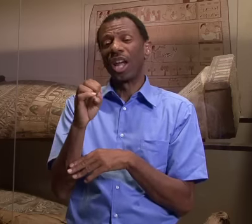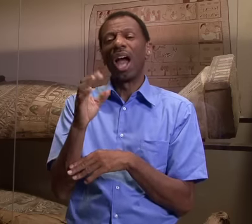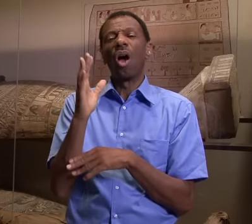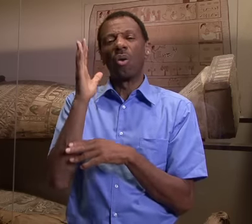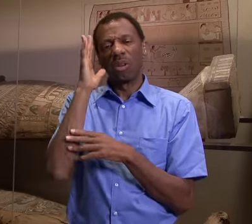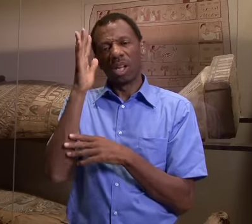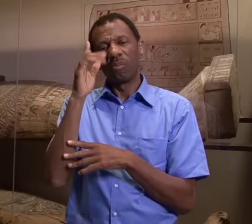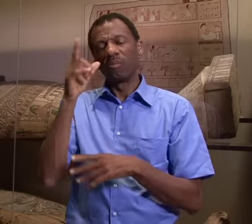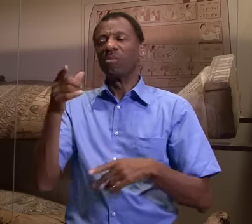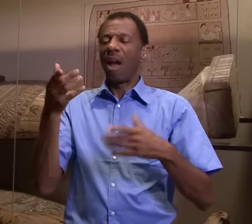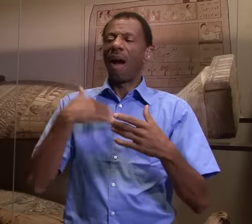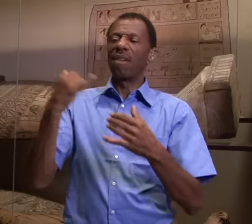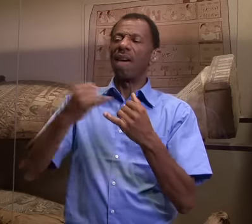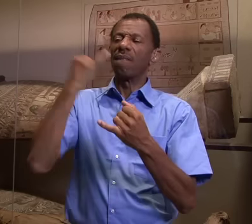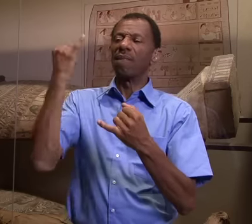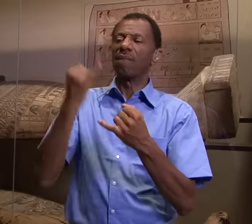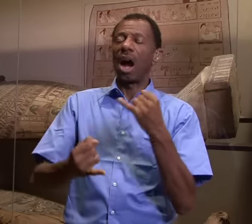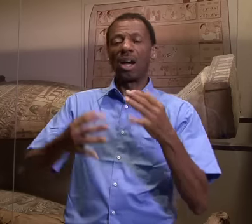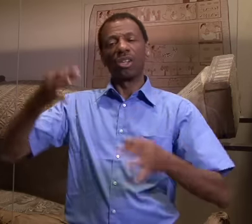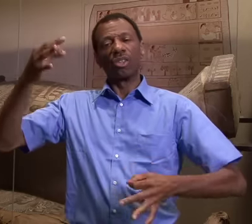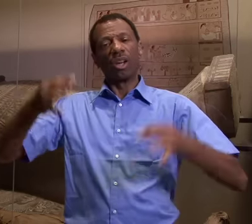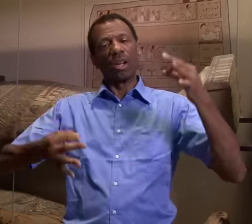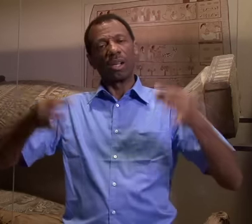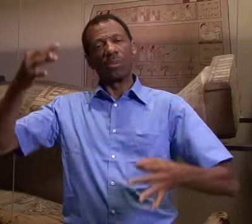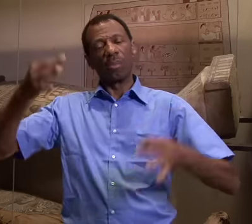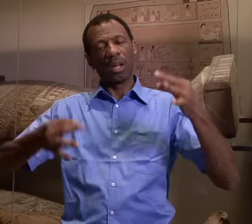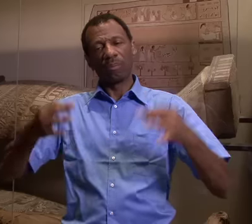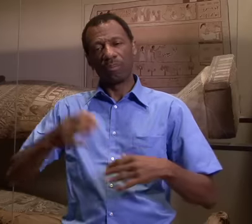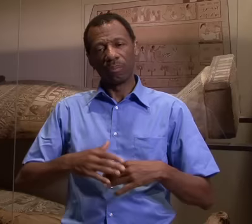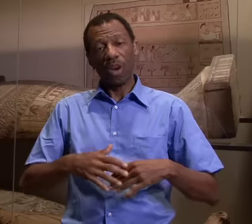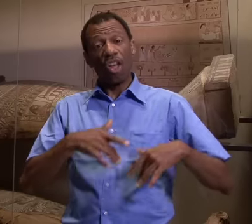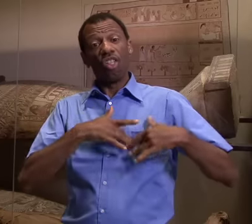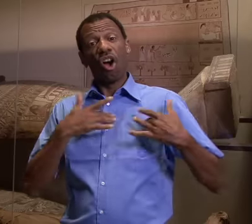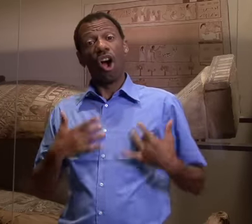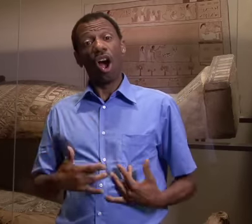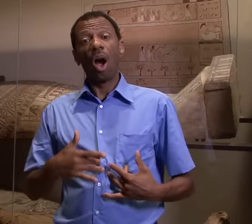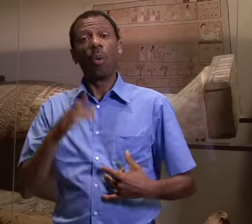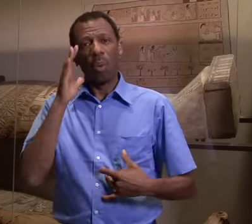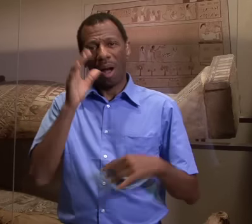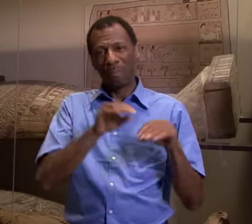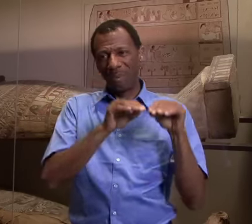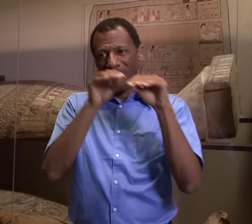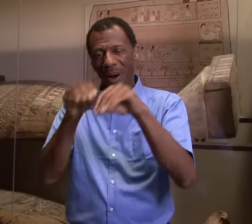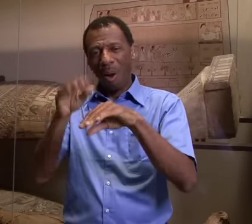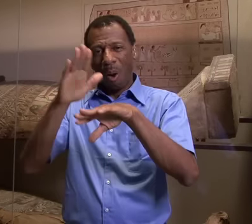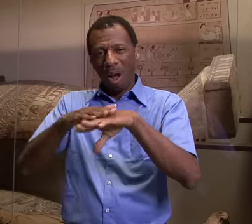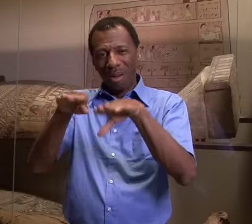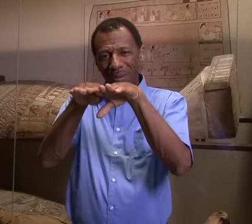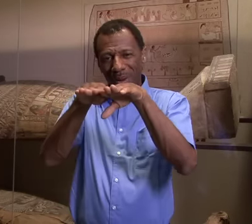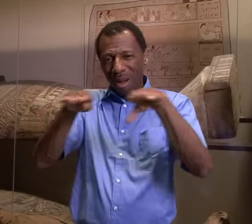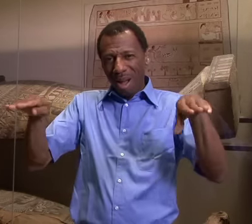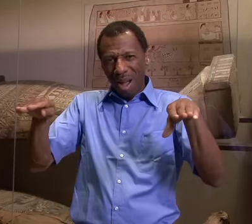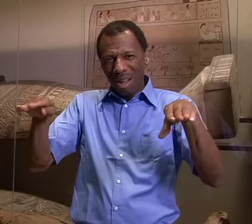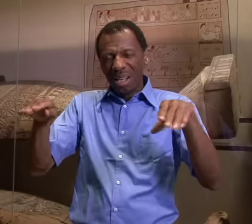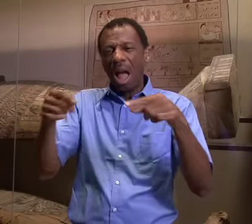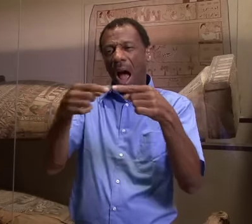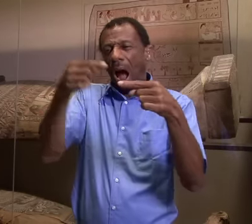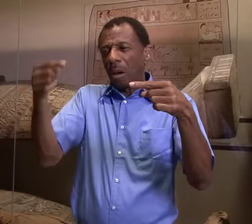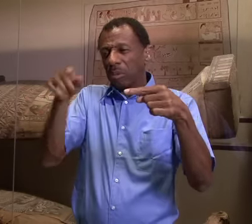The heart was left in place because the ancient Egyptians believed that after a person died, he or she was subject to a final